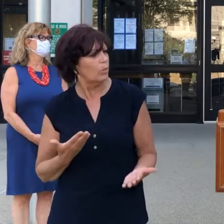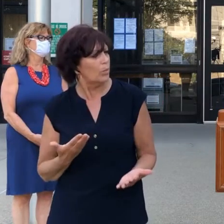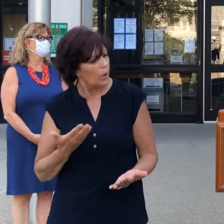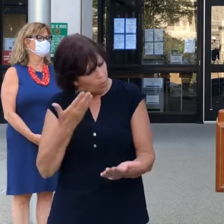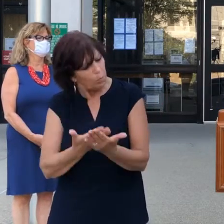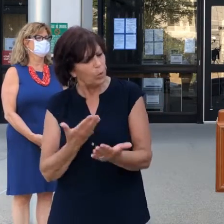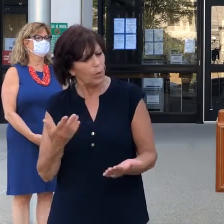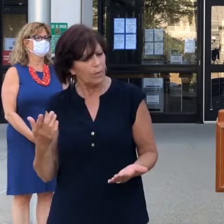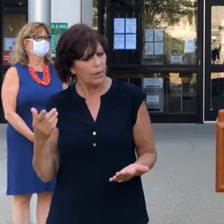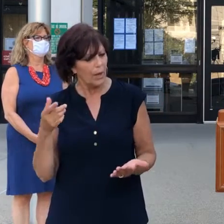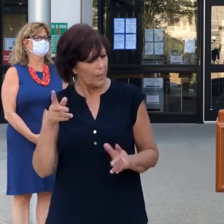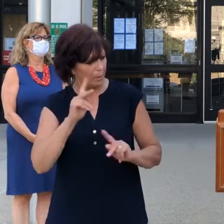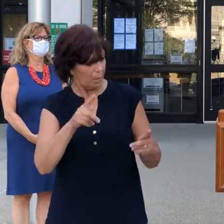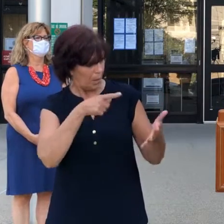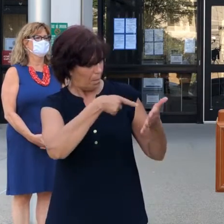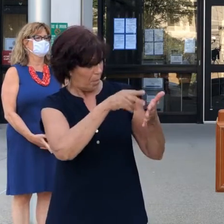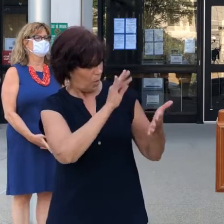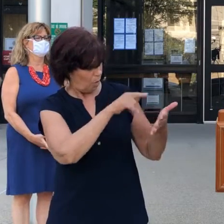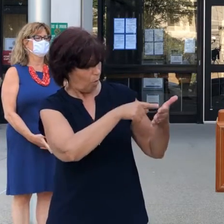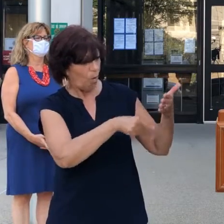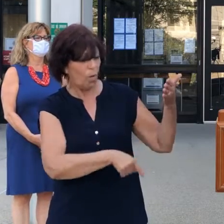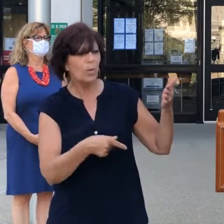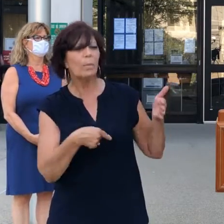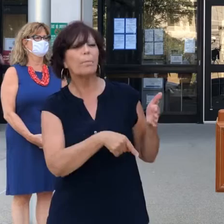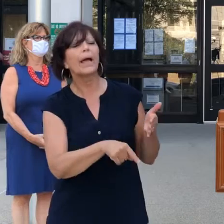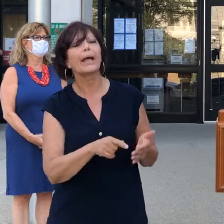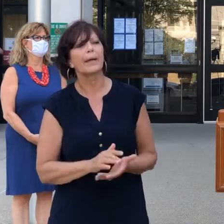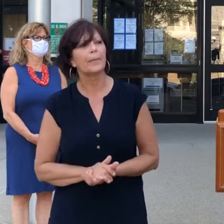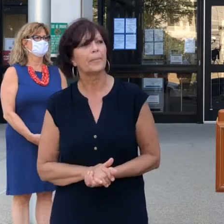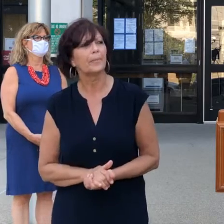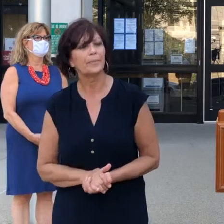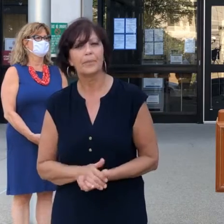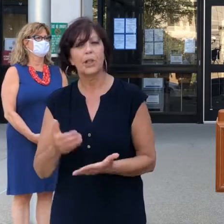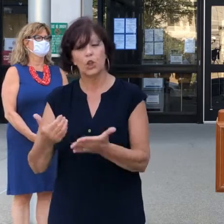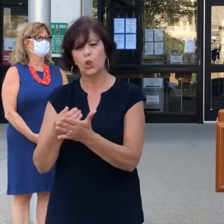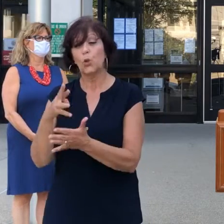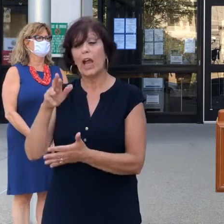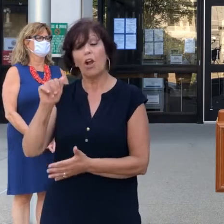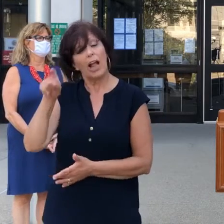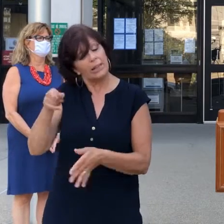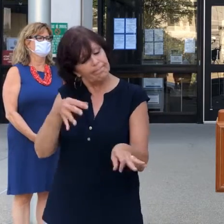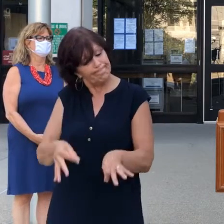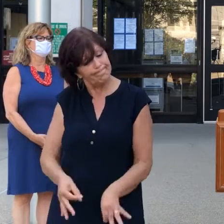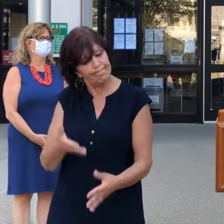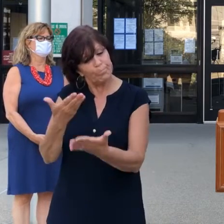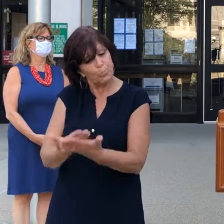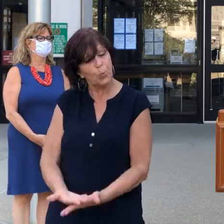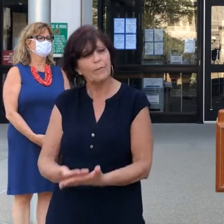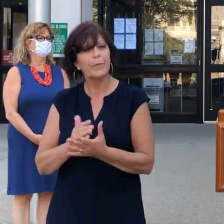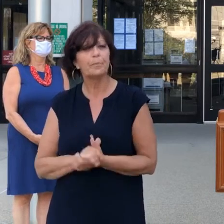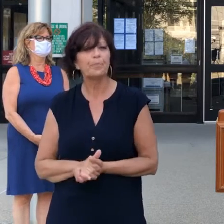on that payroll were actually on the payroll. New Era is going to have to account for that.